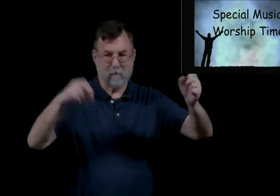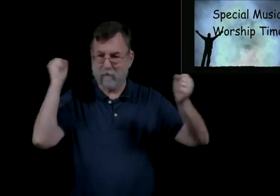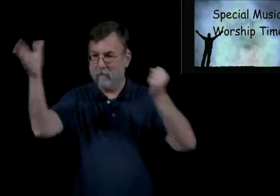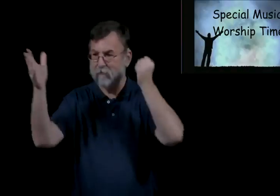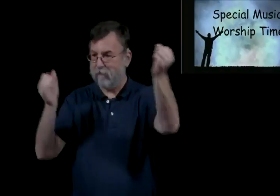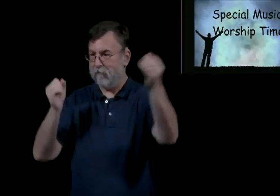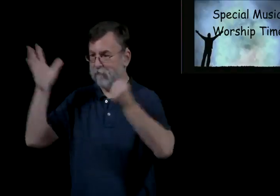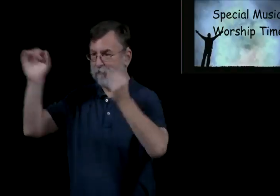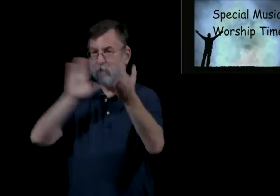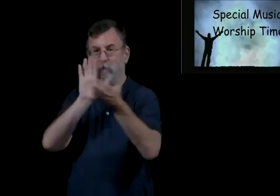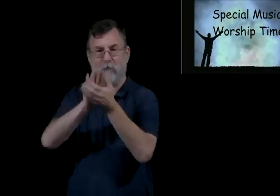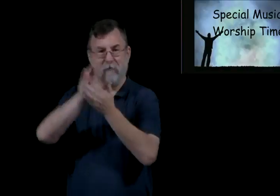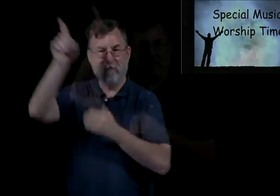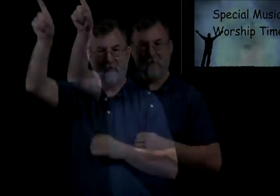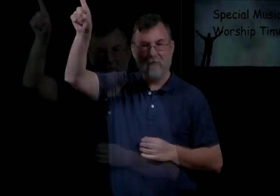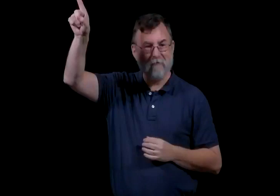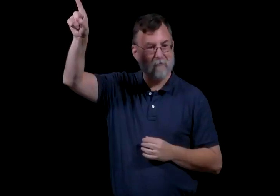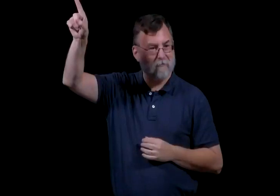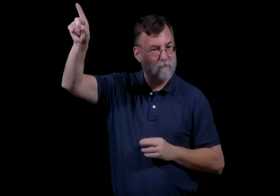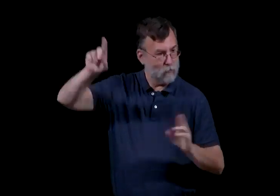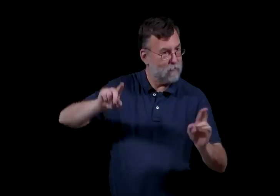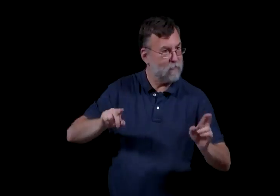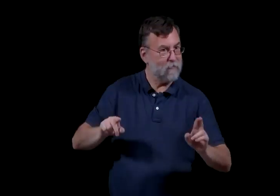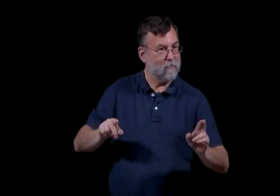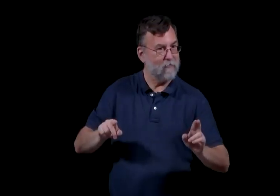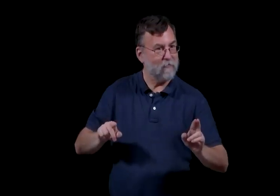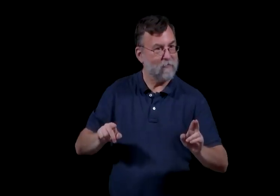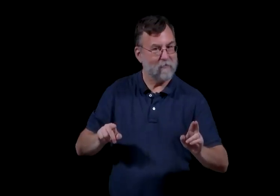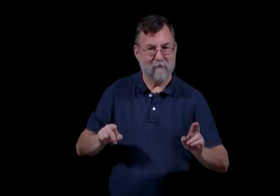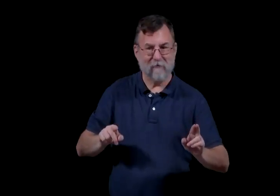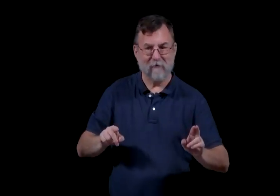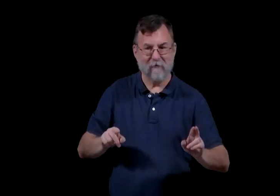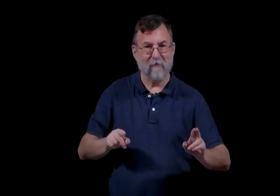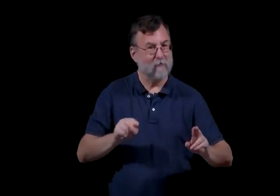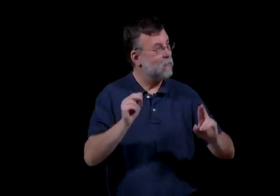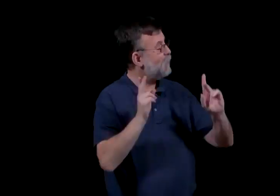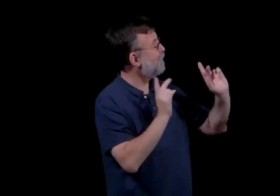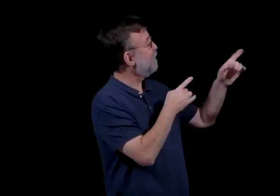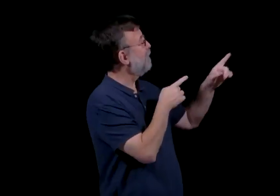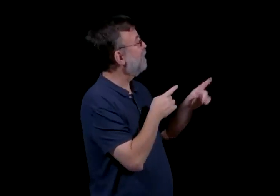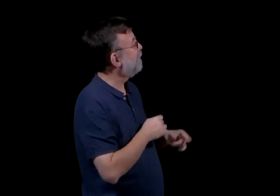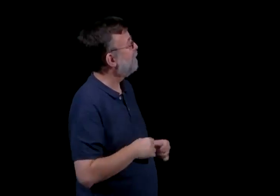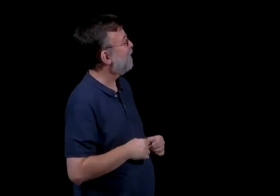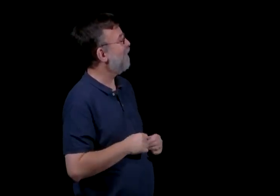Are you ready to worship our Lord in praising Him this morning in song? Here we go.